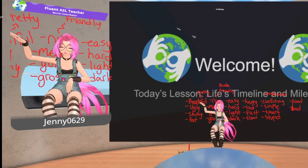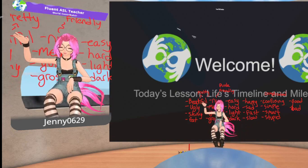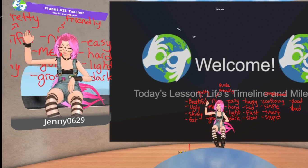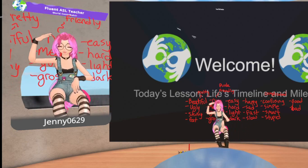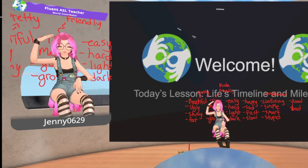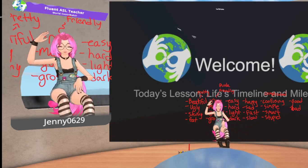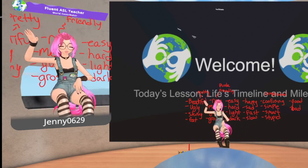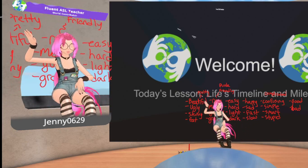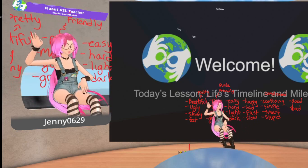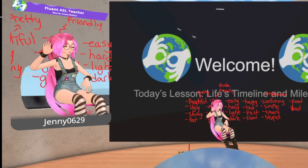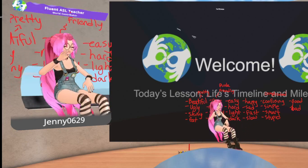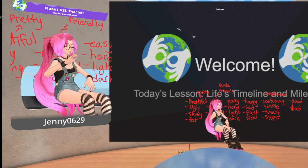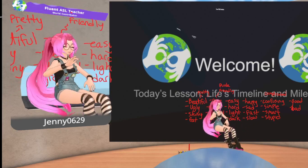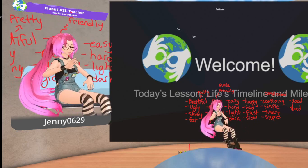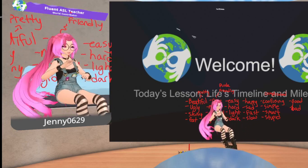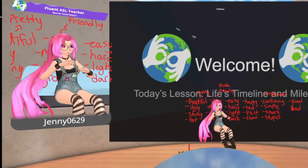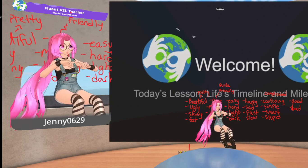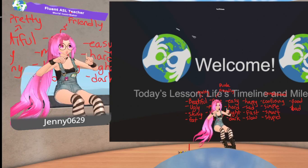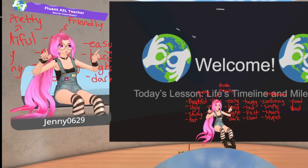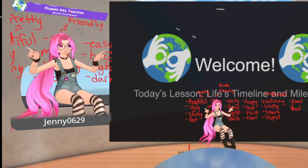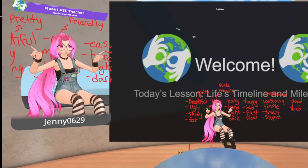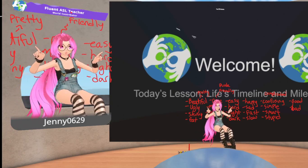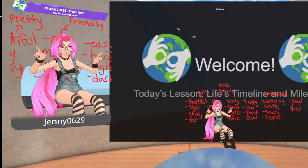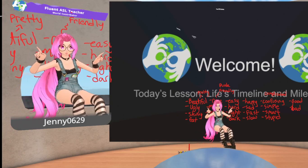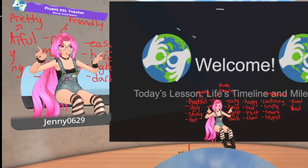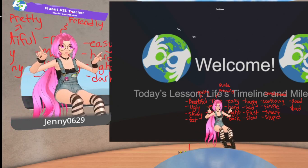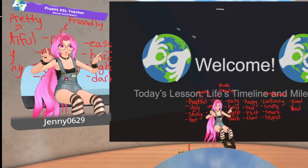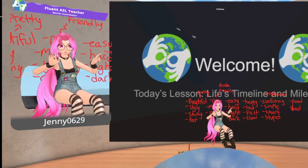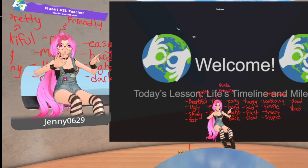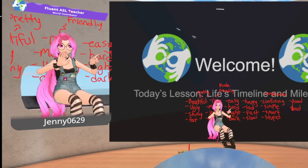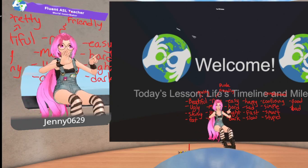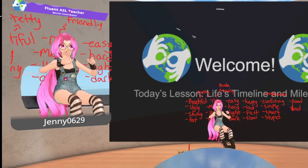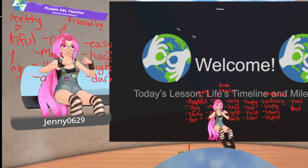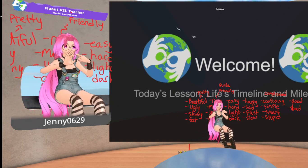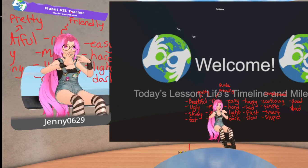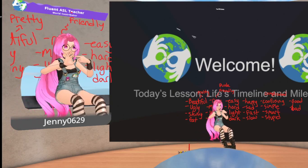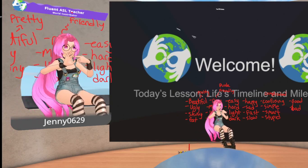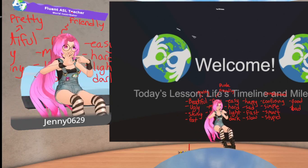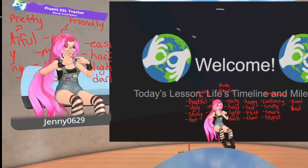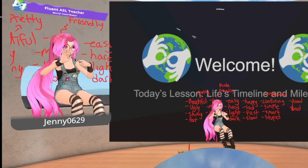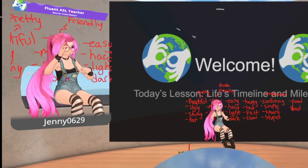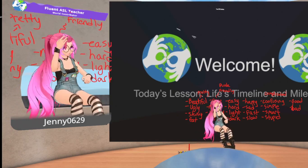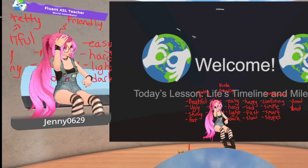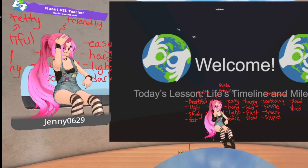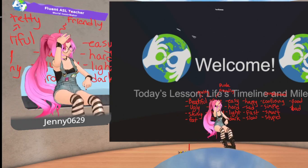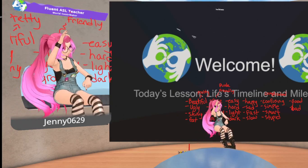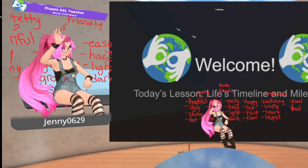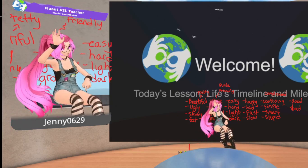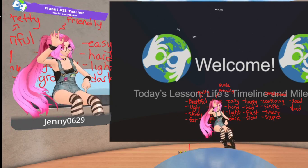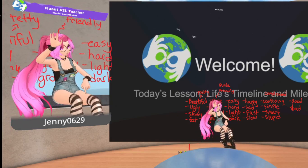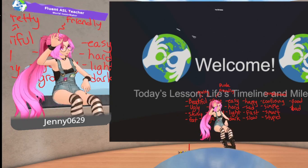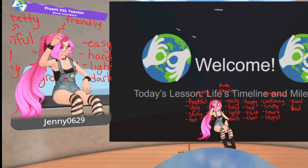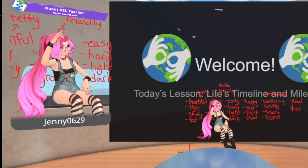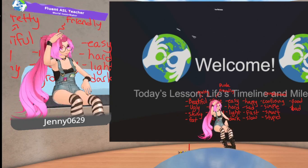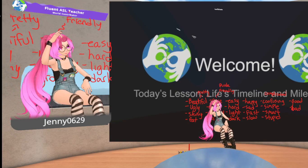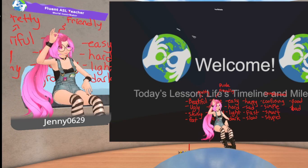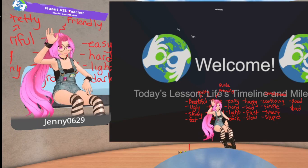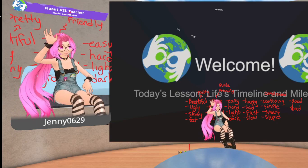know. Okay, so that's literally the opposite. That's the opposite of smart. You want to make sure that that middle finger is